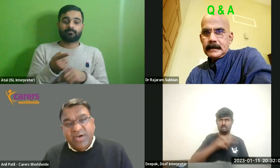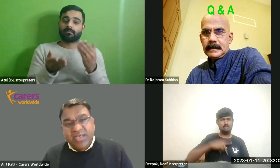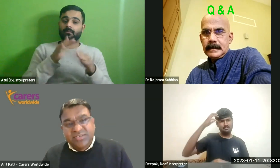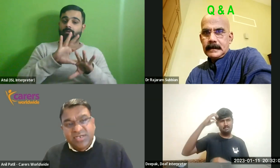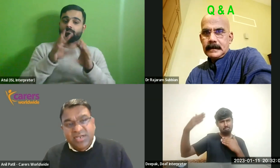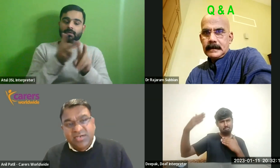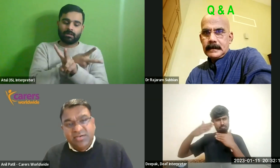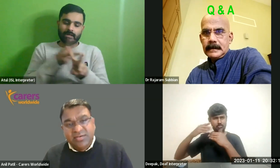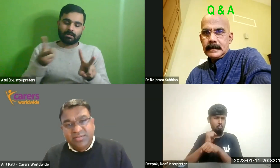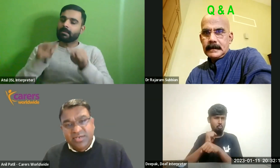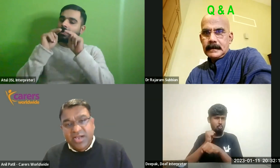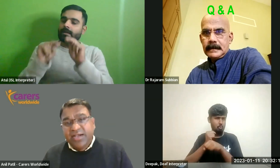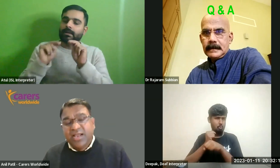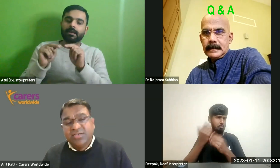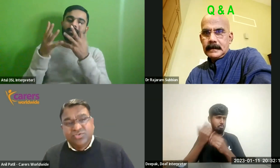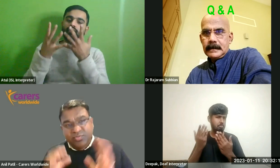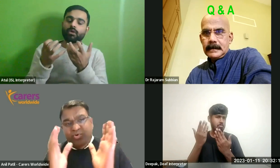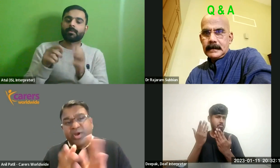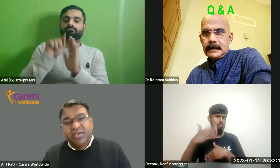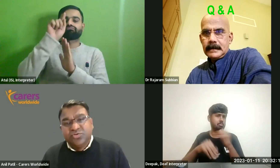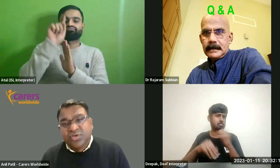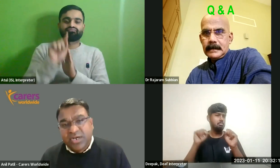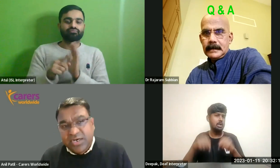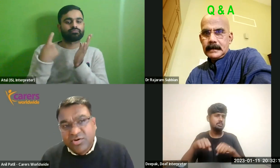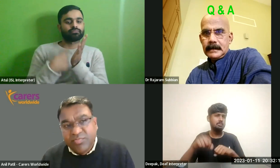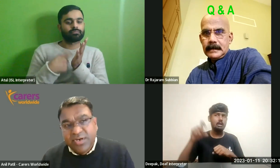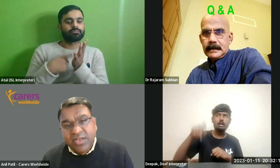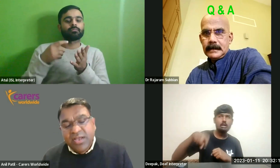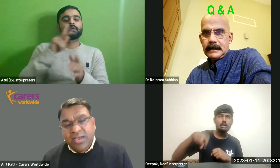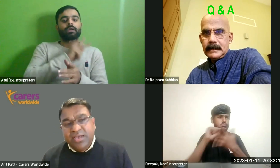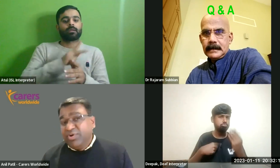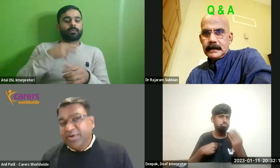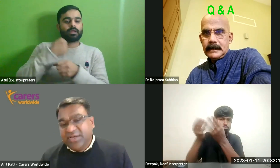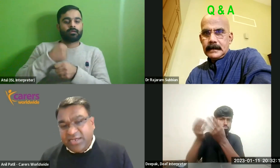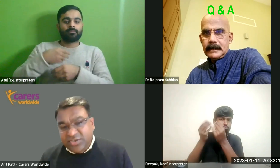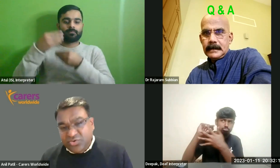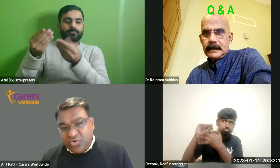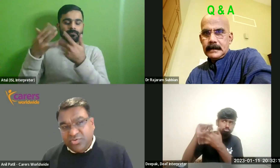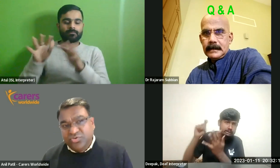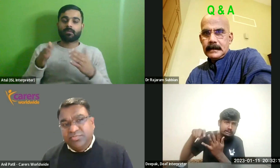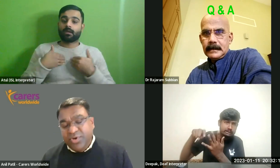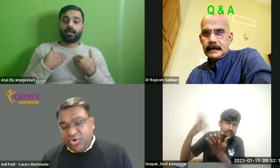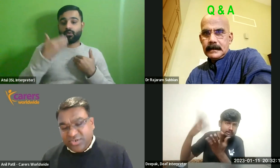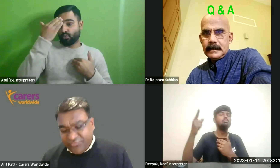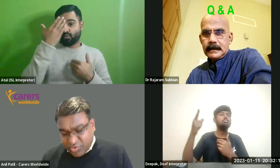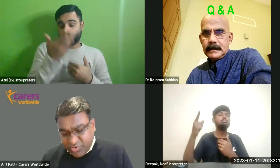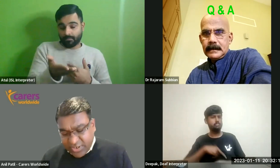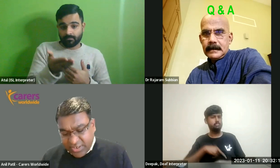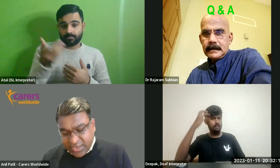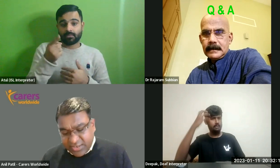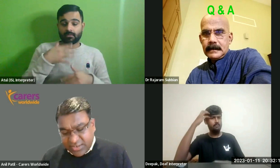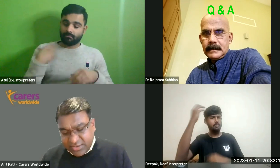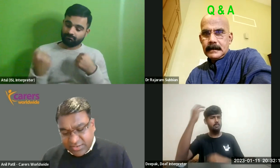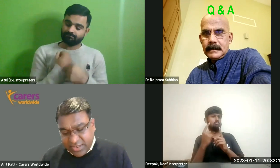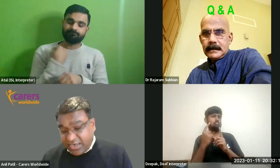several recommendations and guidelines provided to Karnataka government. You will be delighted to know, because of our